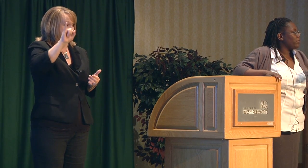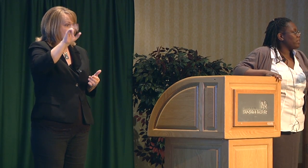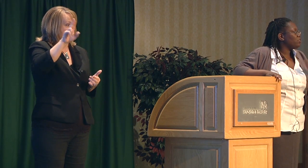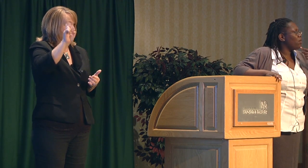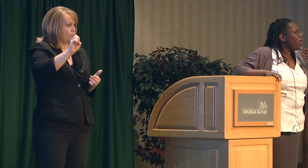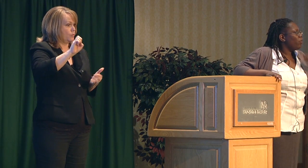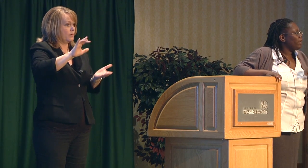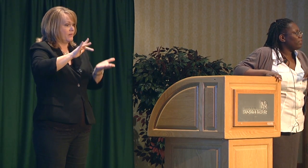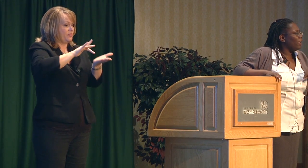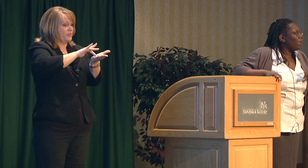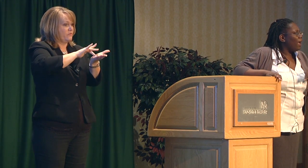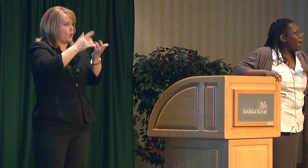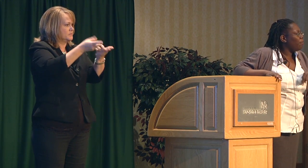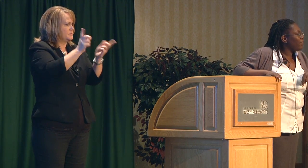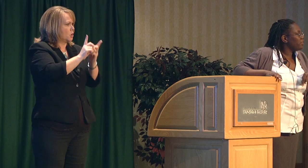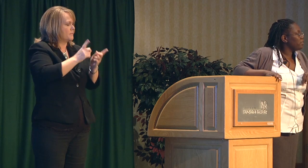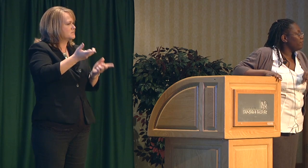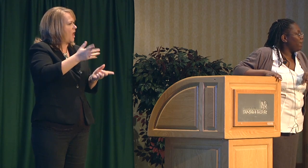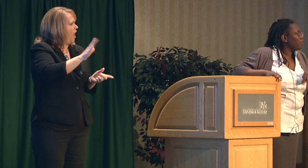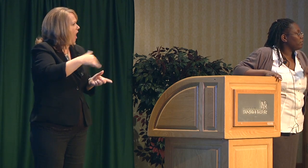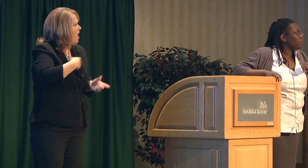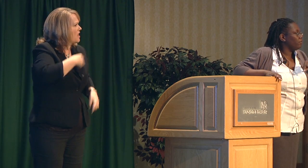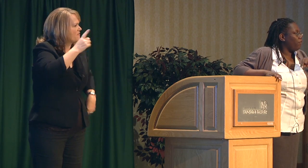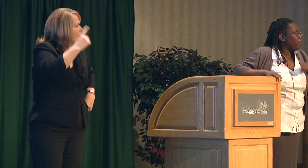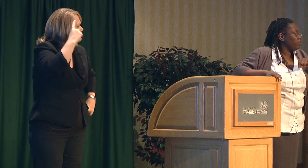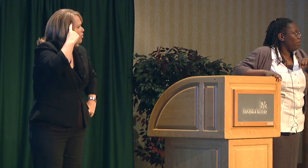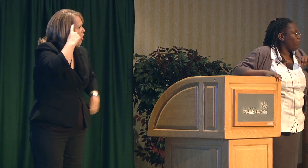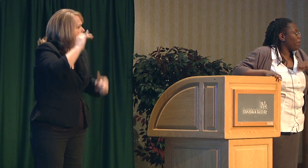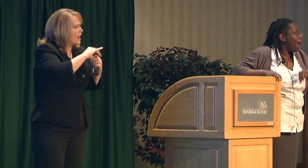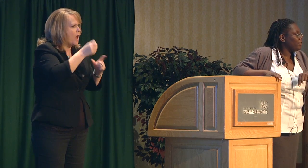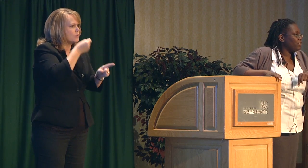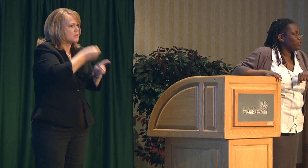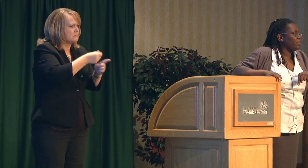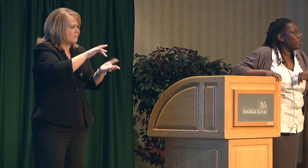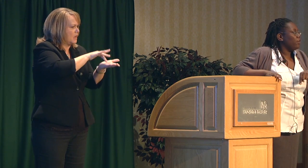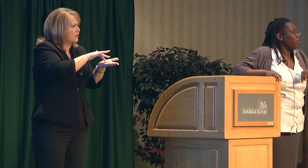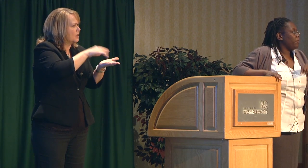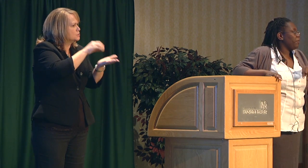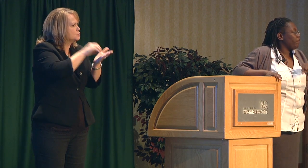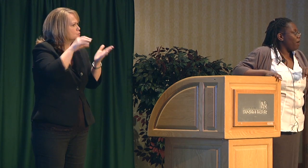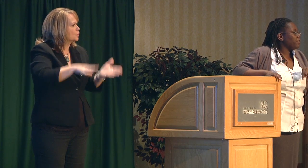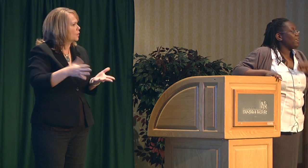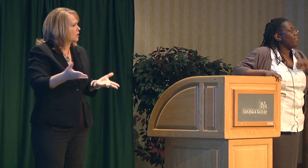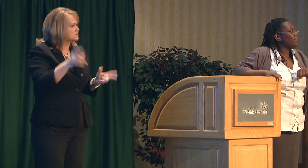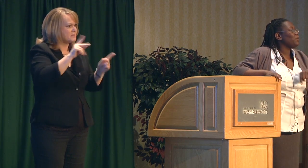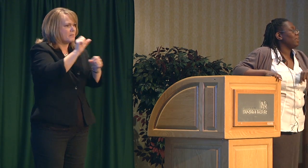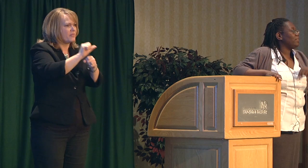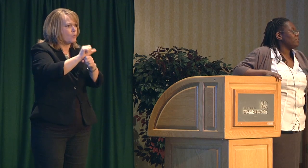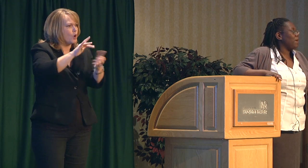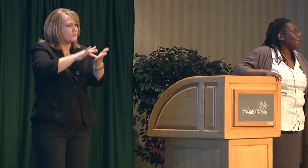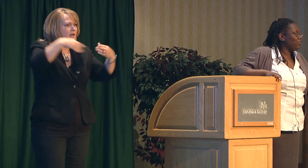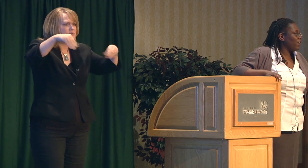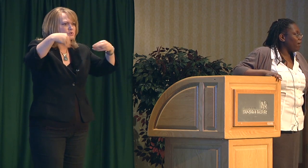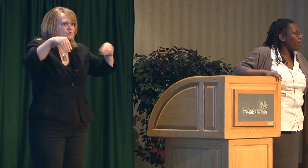is the one who said, we didn't think, how might this affect pharmacology students? We went to pharmacy, and that's what